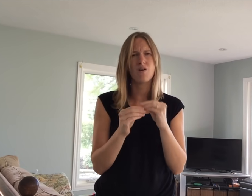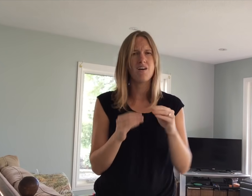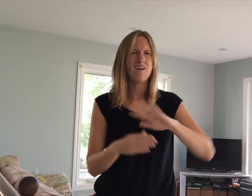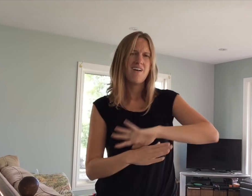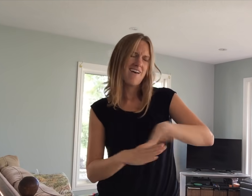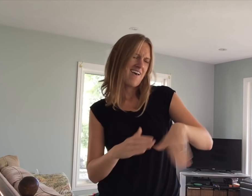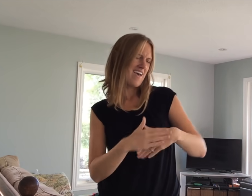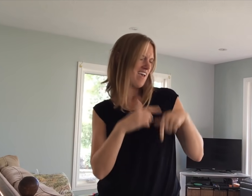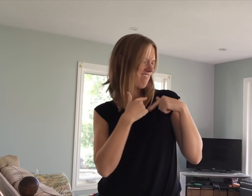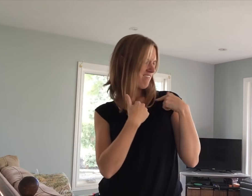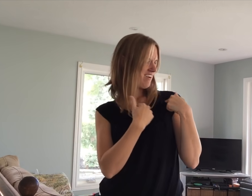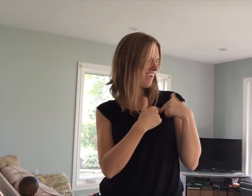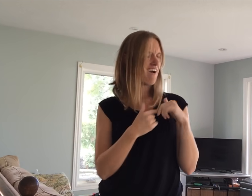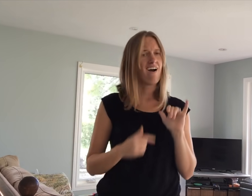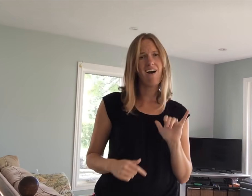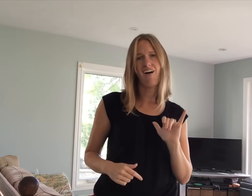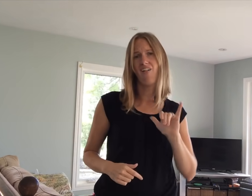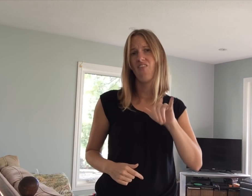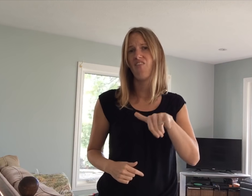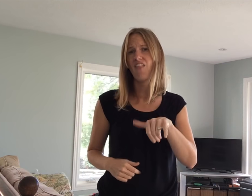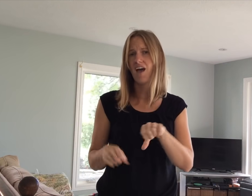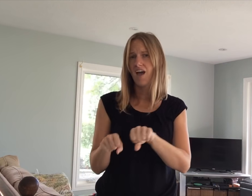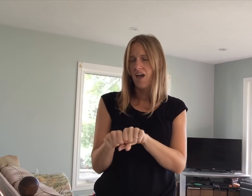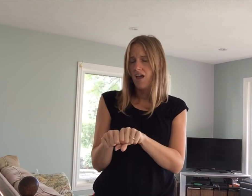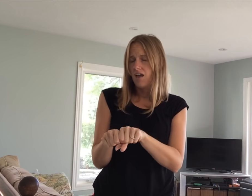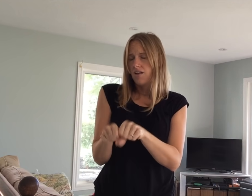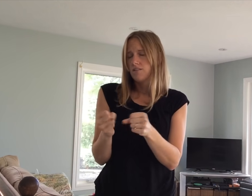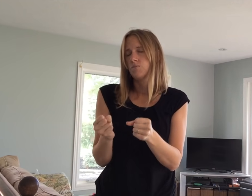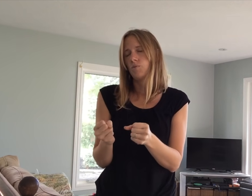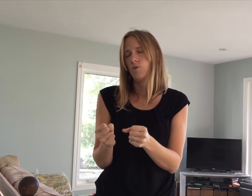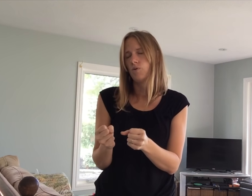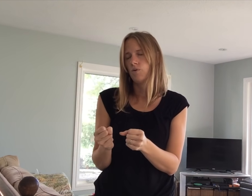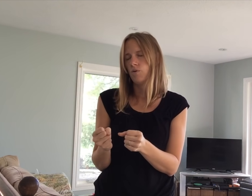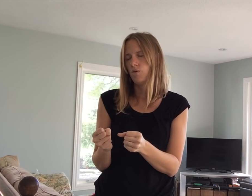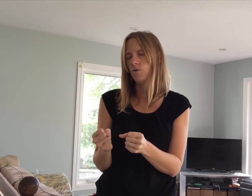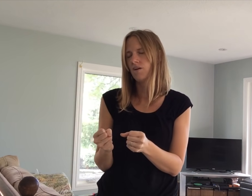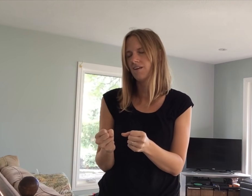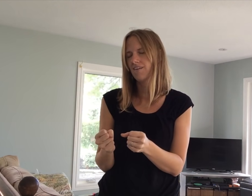Every heart that is broken